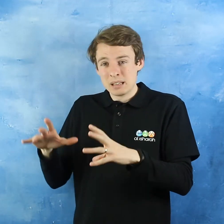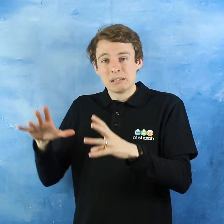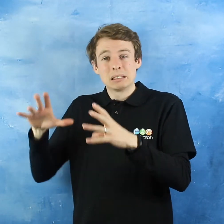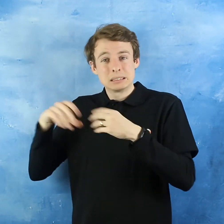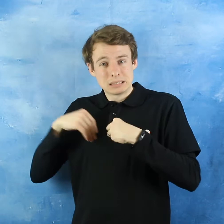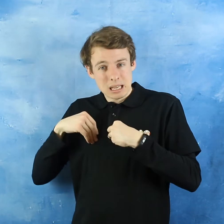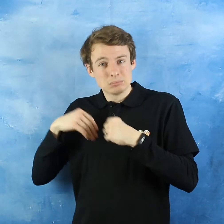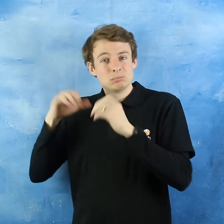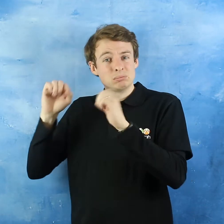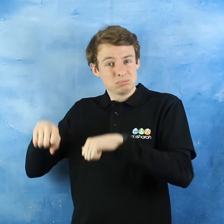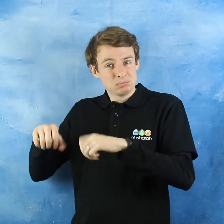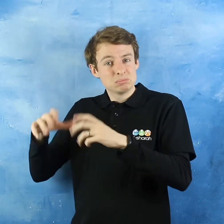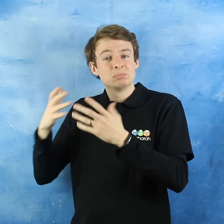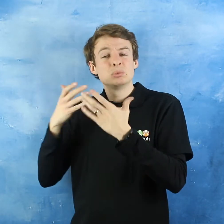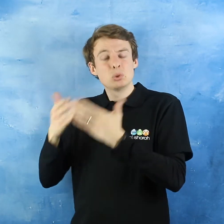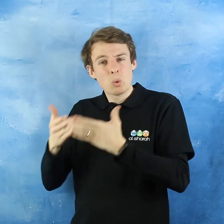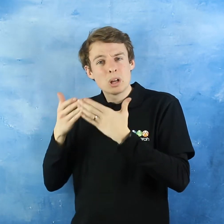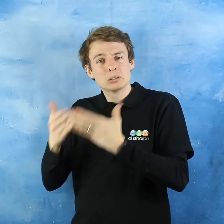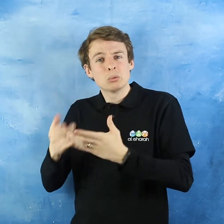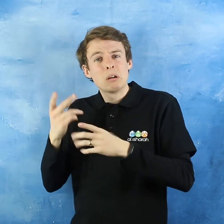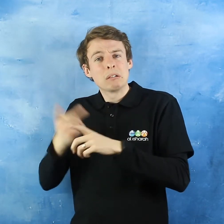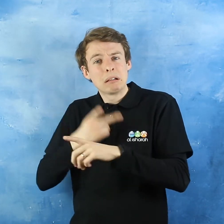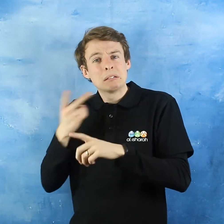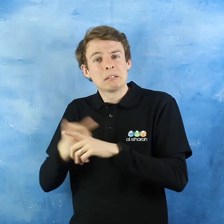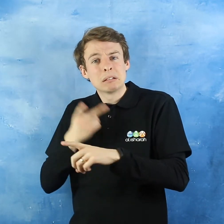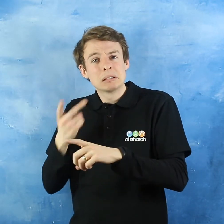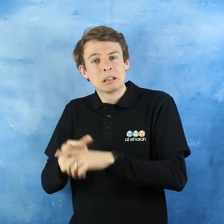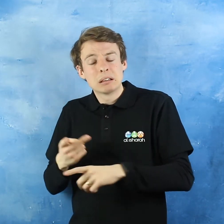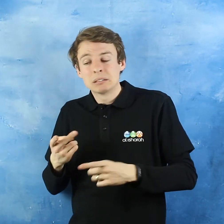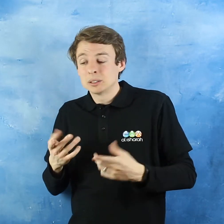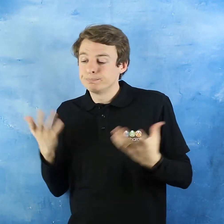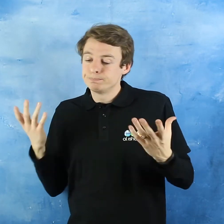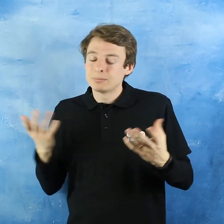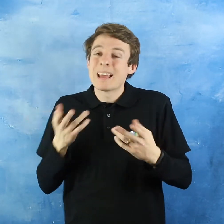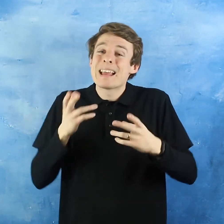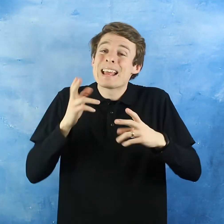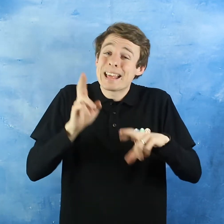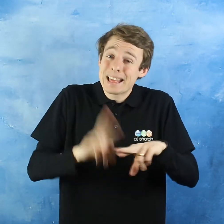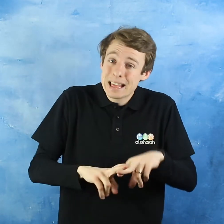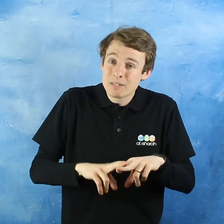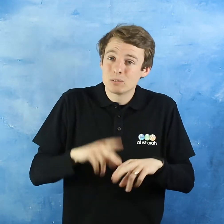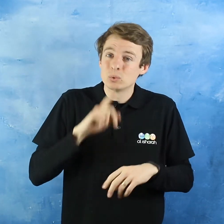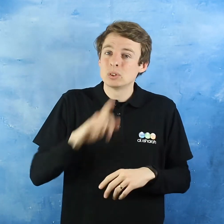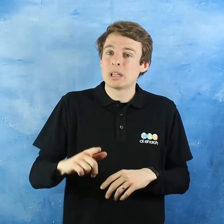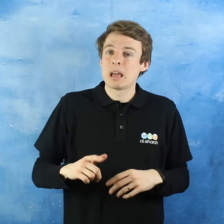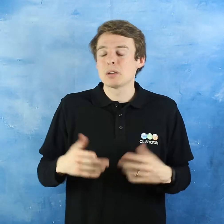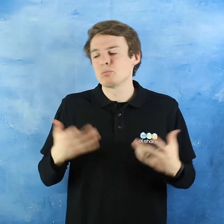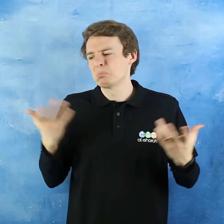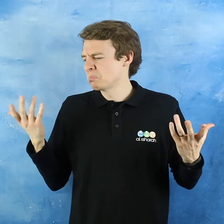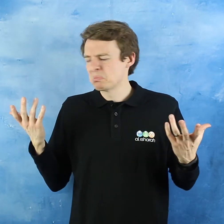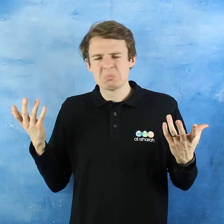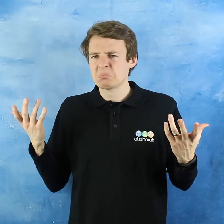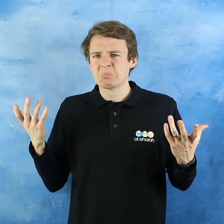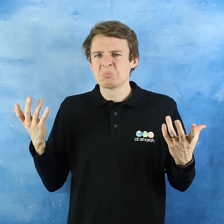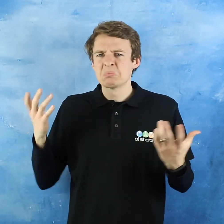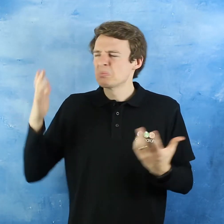Allah stops accepting your dua. How it will be responded? How it will be, what is the sign of